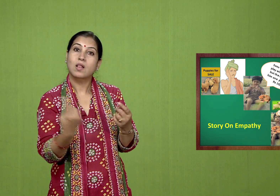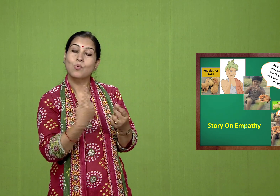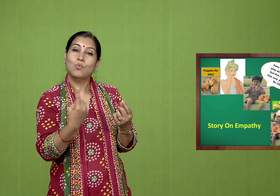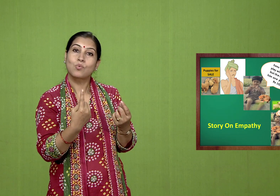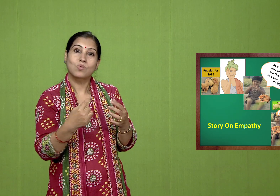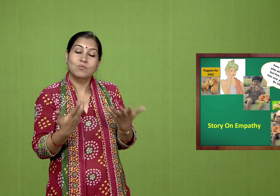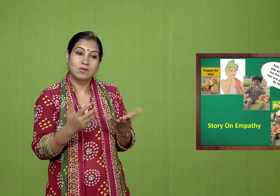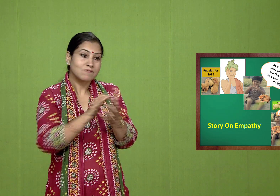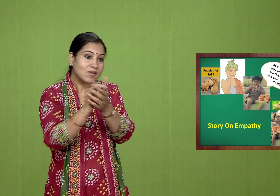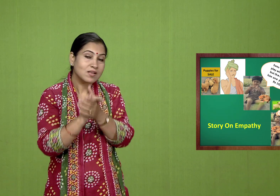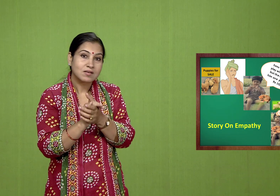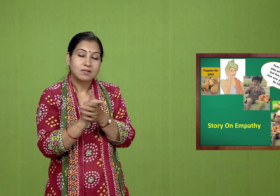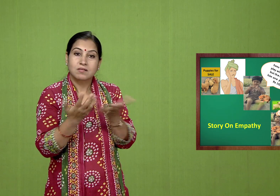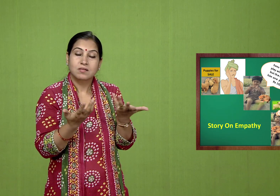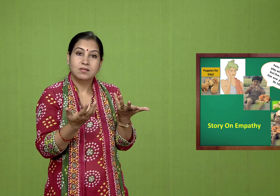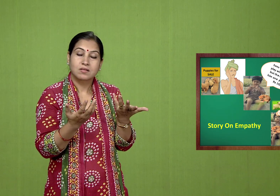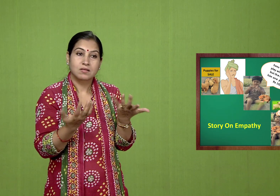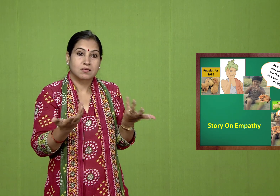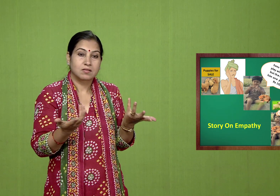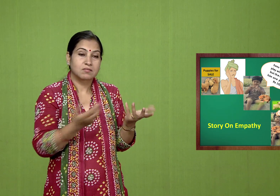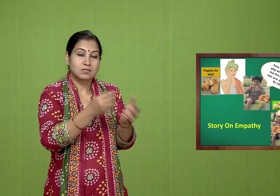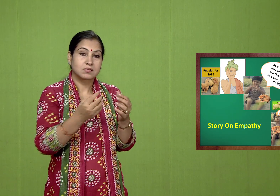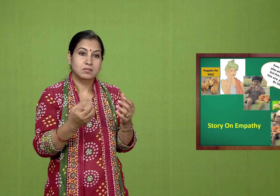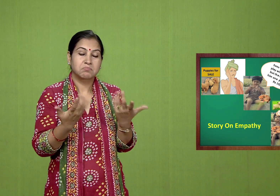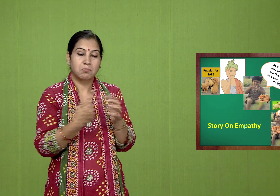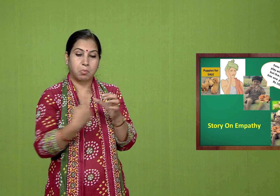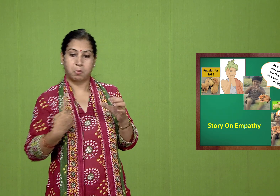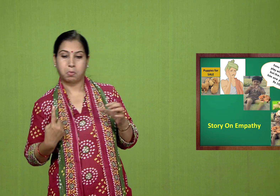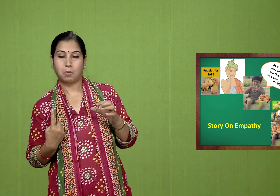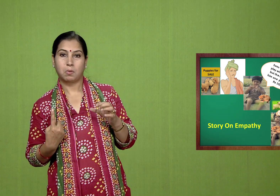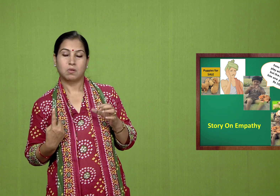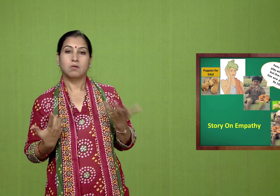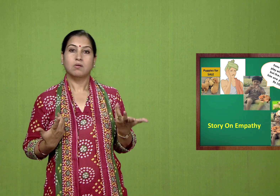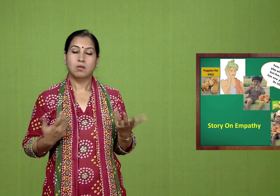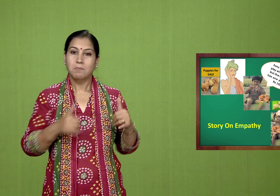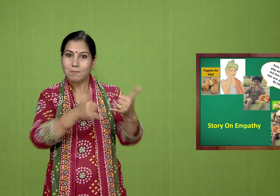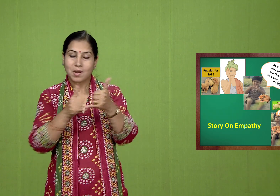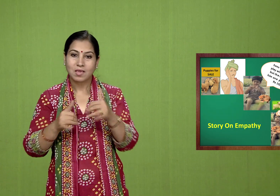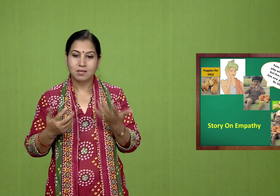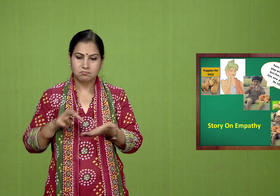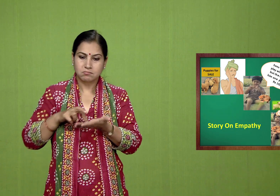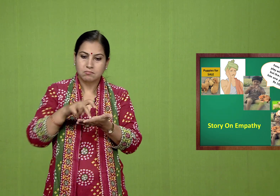and he did not want that pup to be left alone.